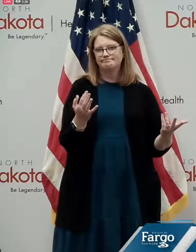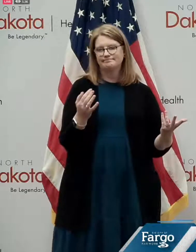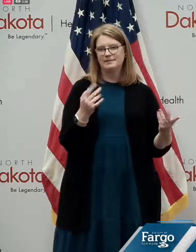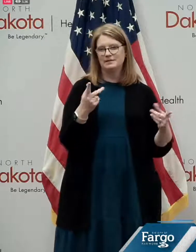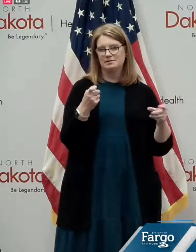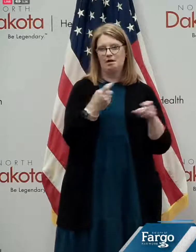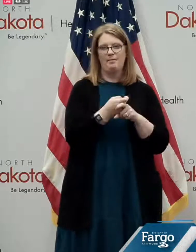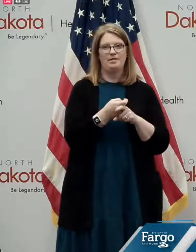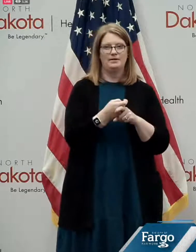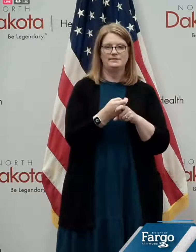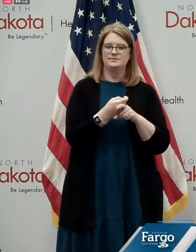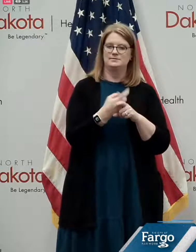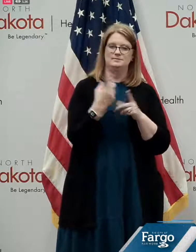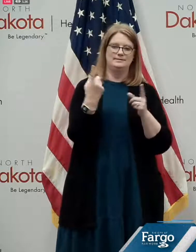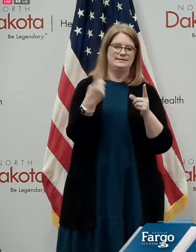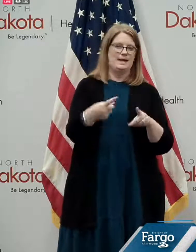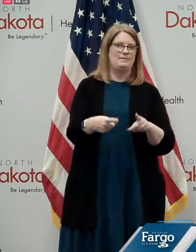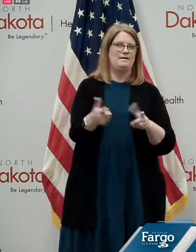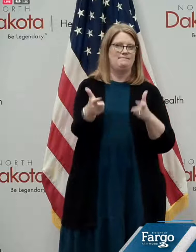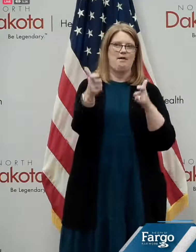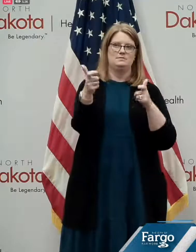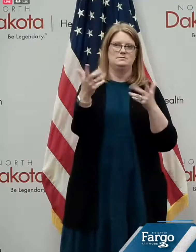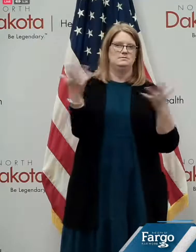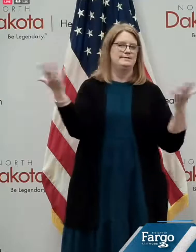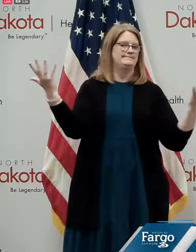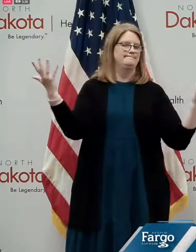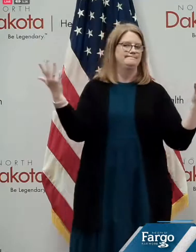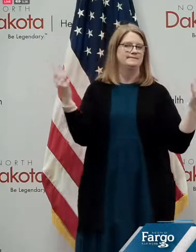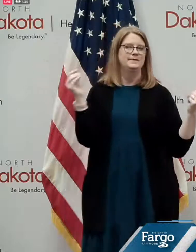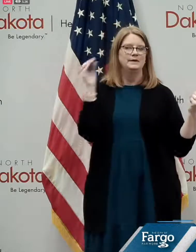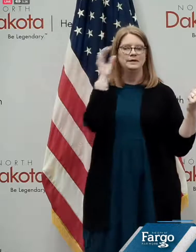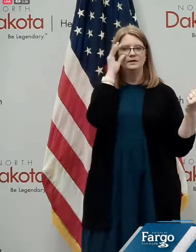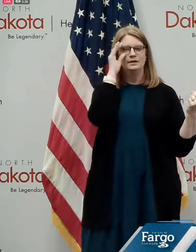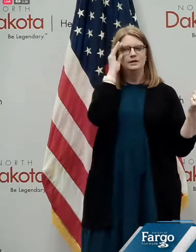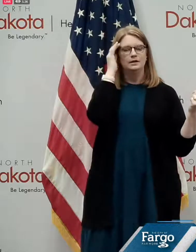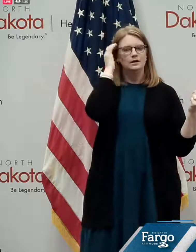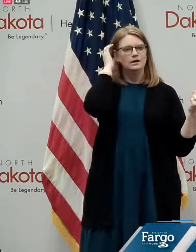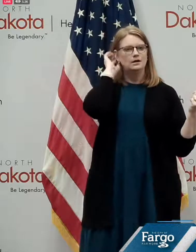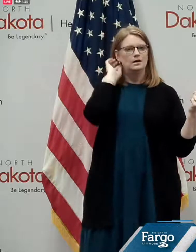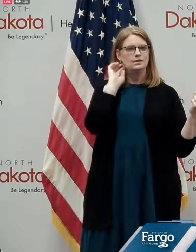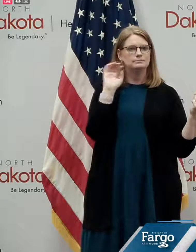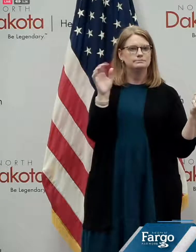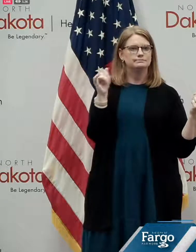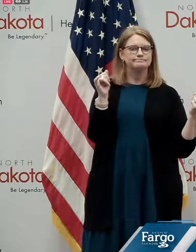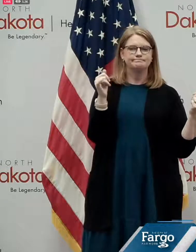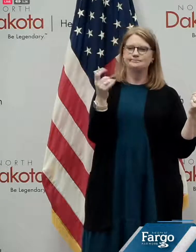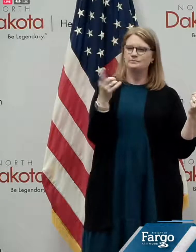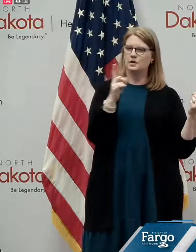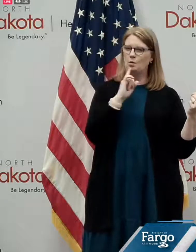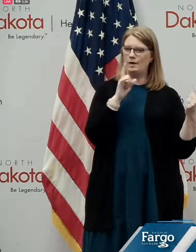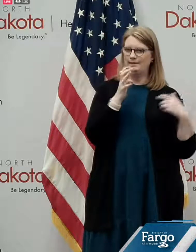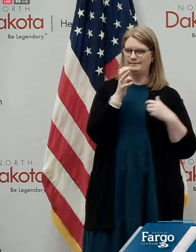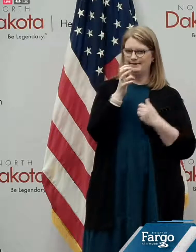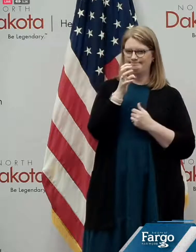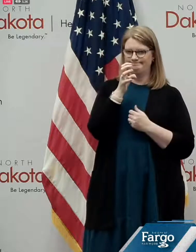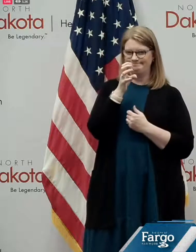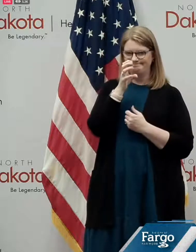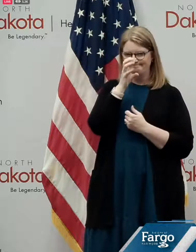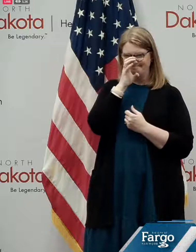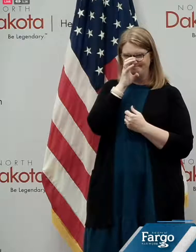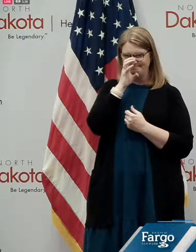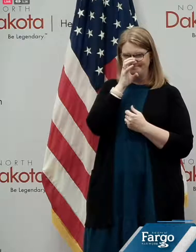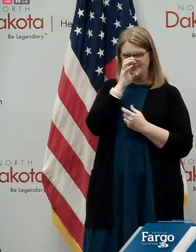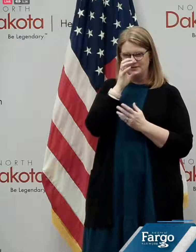complex, it's dynamic, and I think that when you come up with too strict of a set of sort of